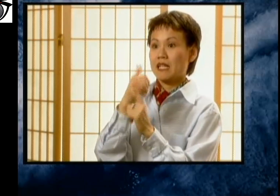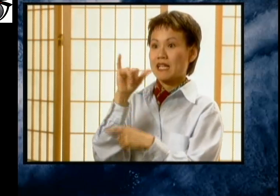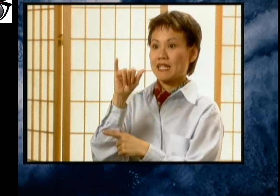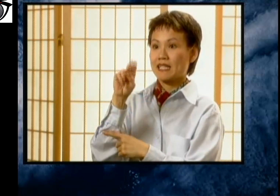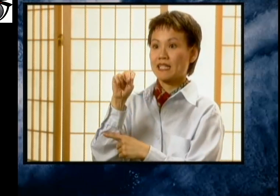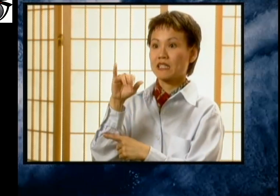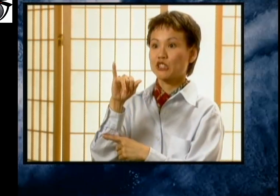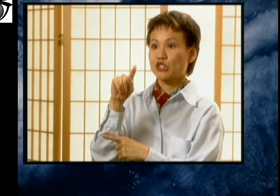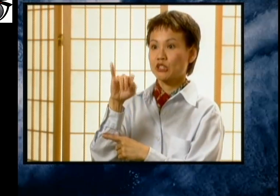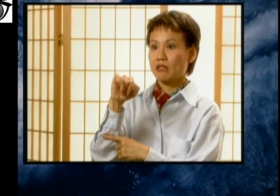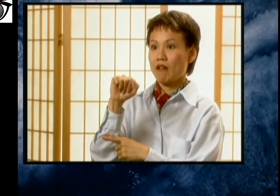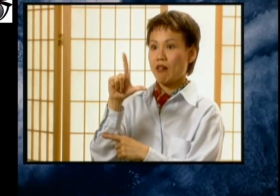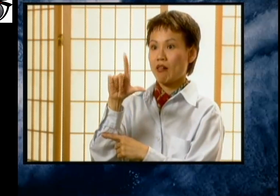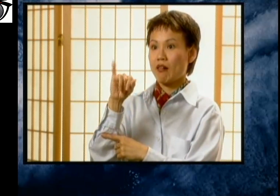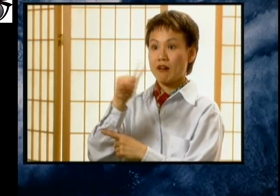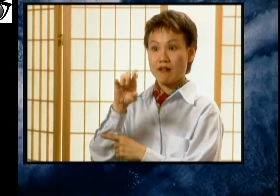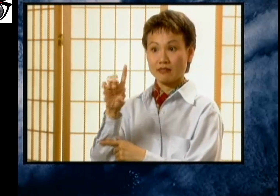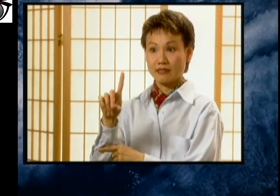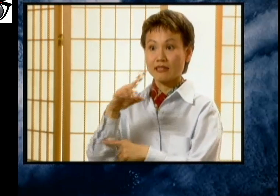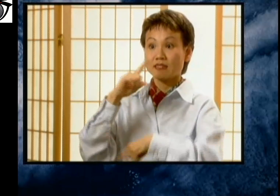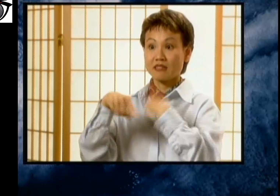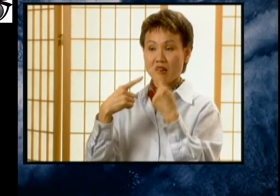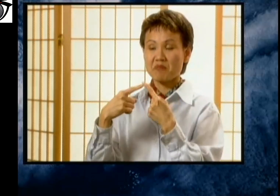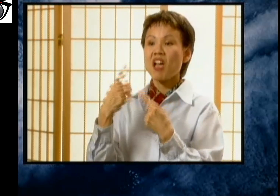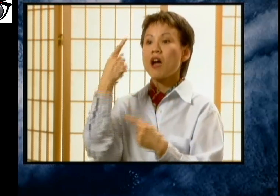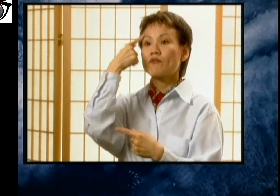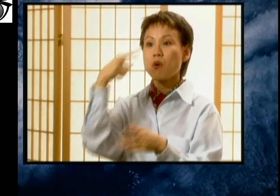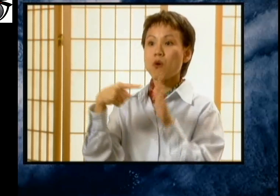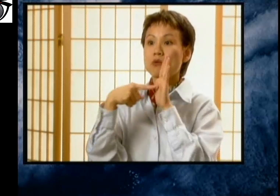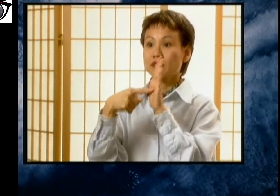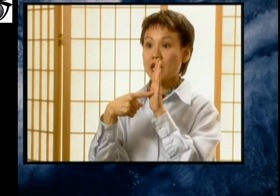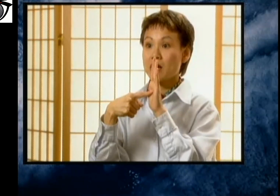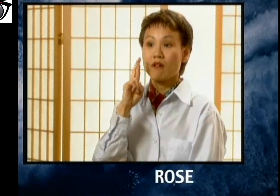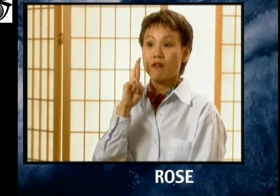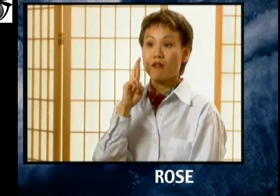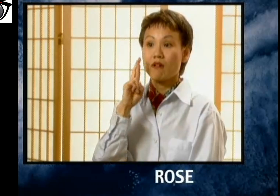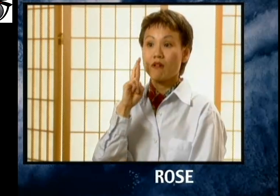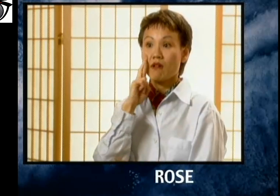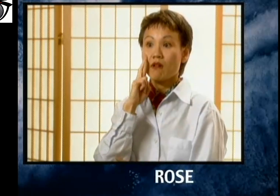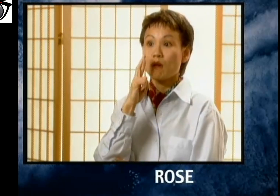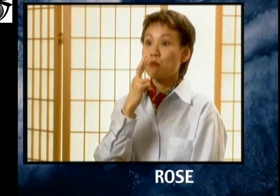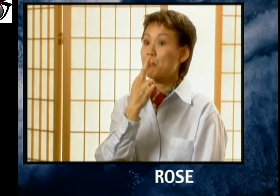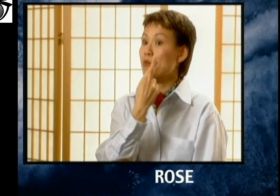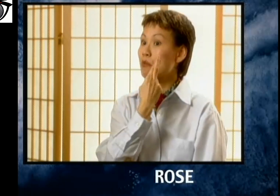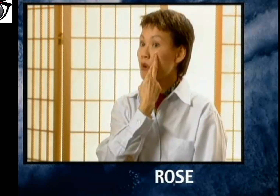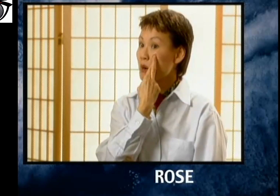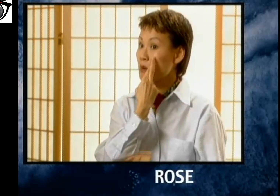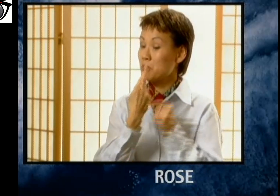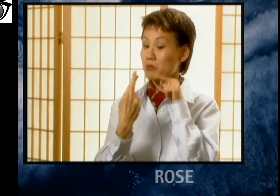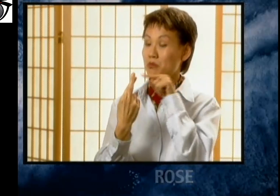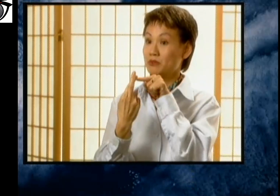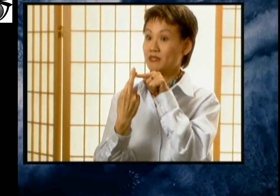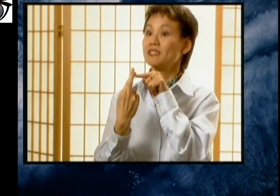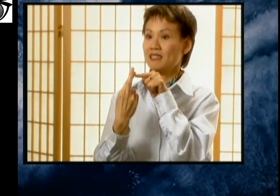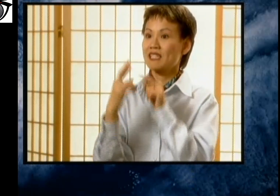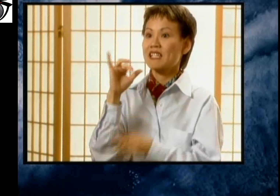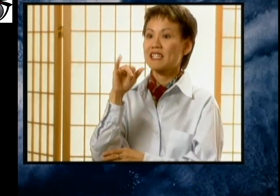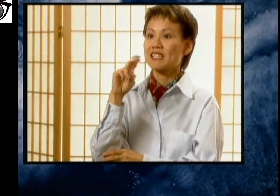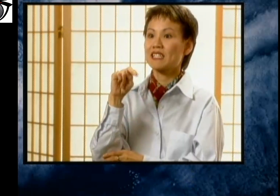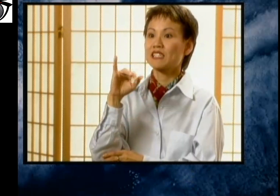sign is an initialized sign. For example, rose.